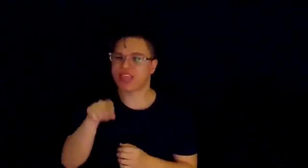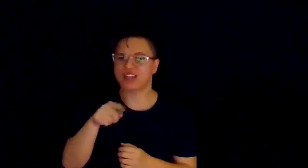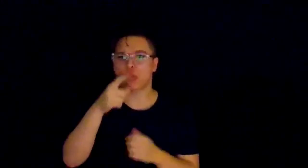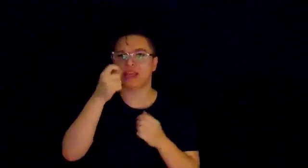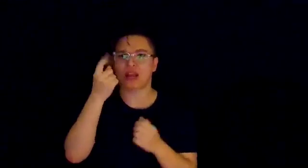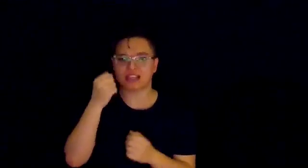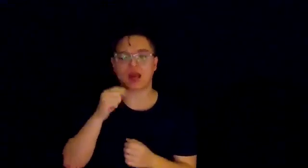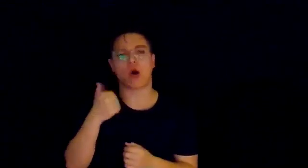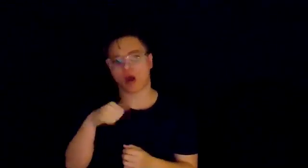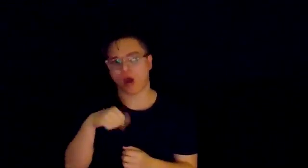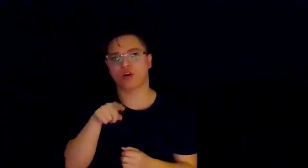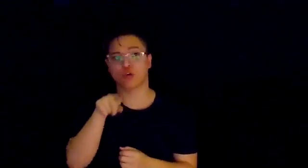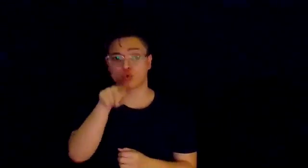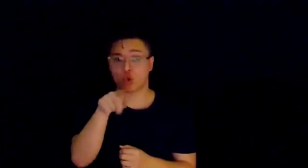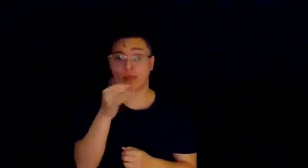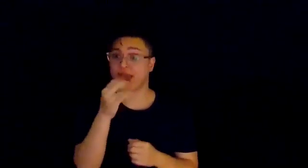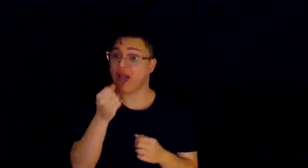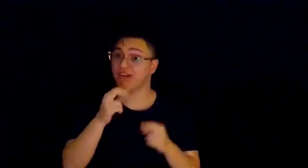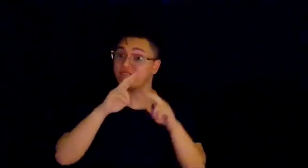need on an everyday capacity.